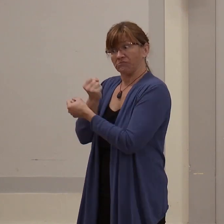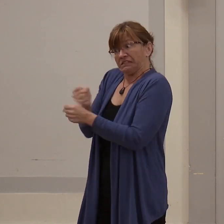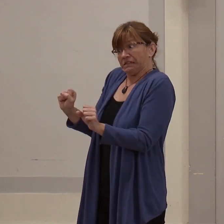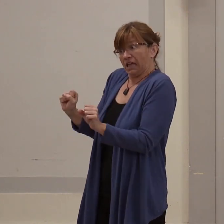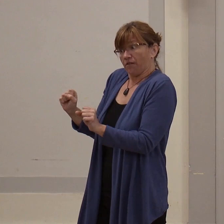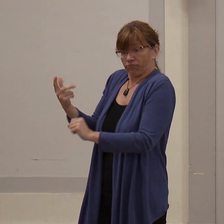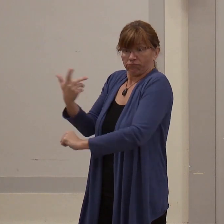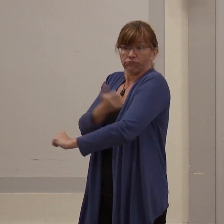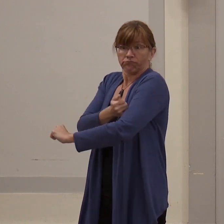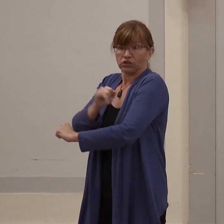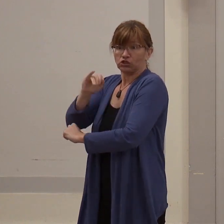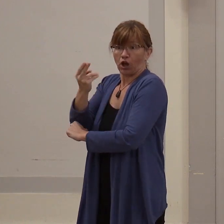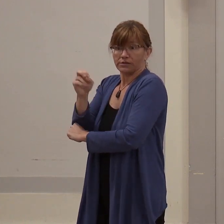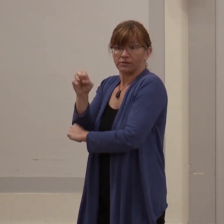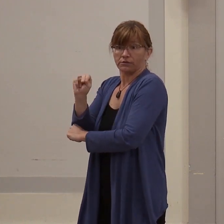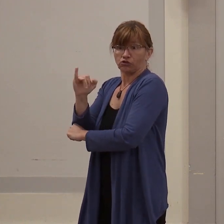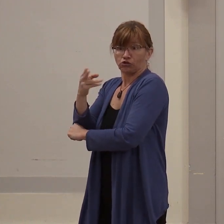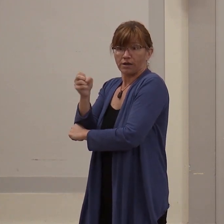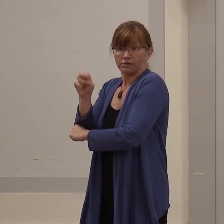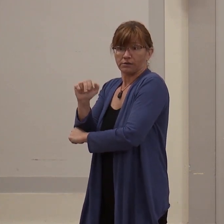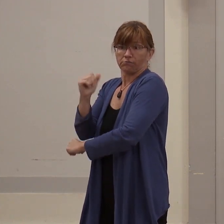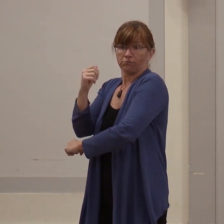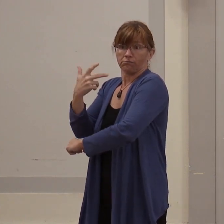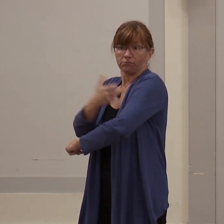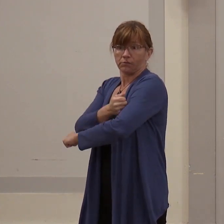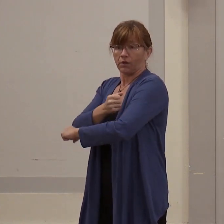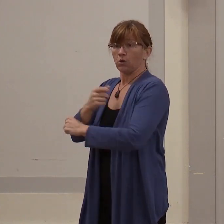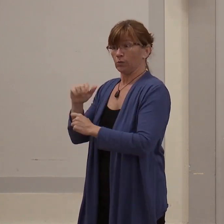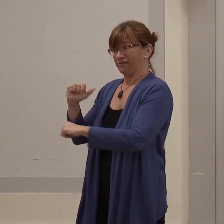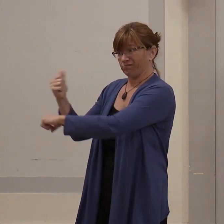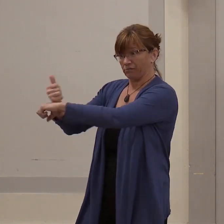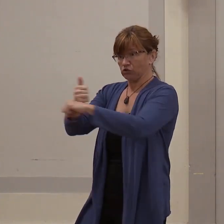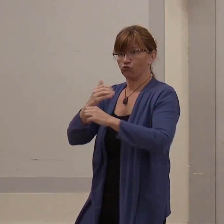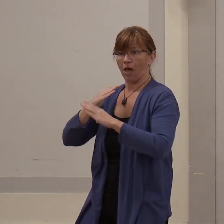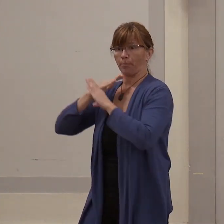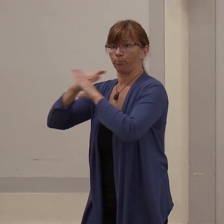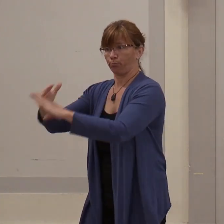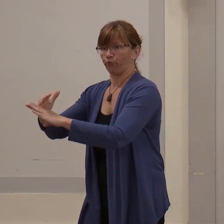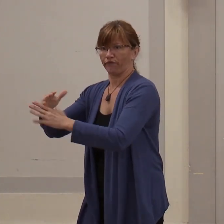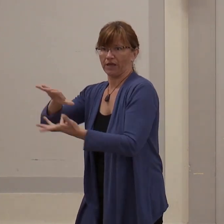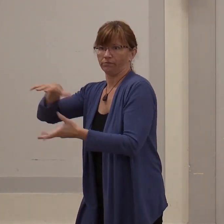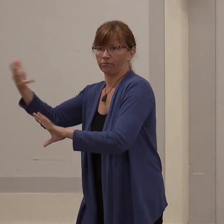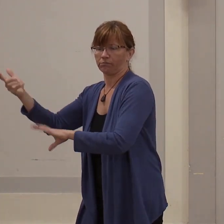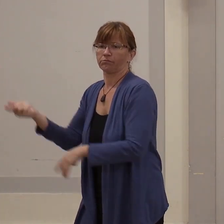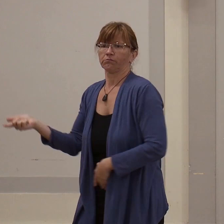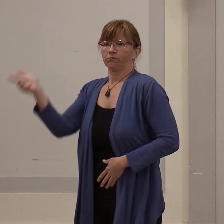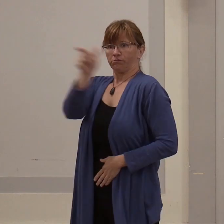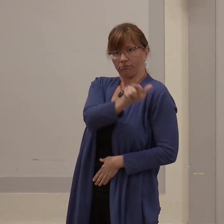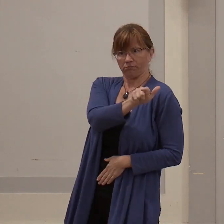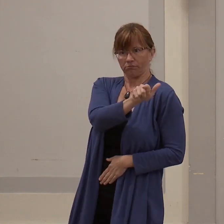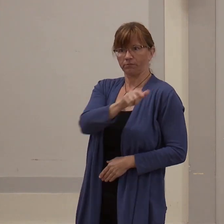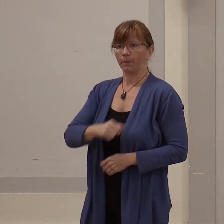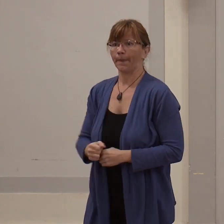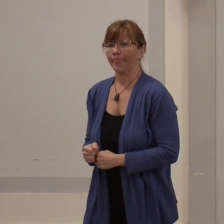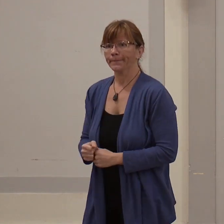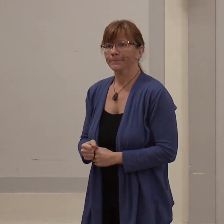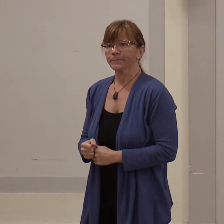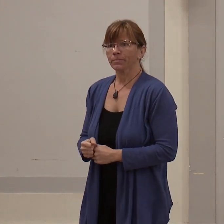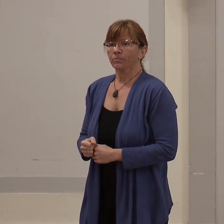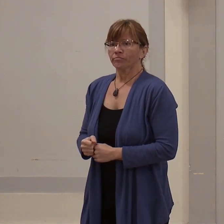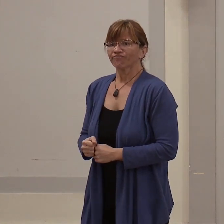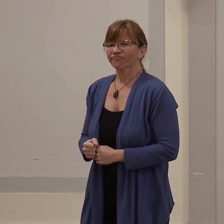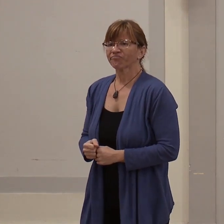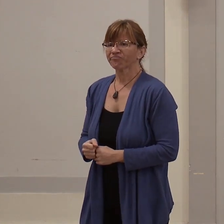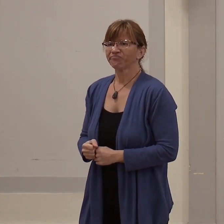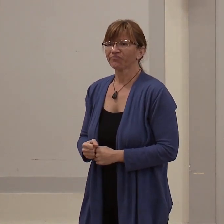seen that they're putting things in place to try to prevent things in the future. Dr. D? Yeah, no, I mean, I think Mayor Scott is spot